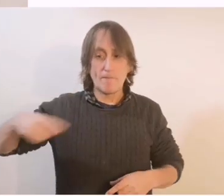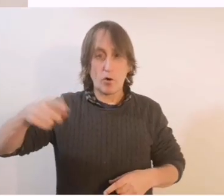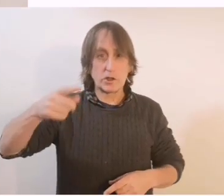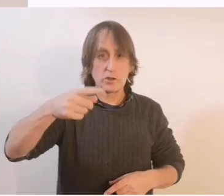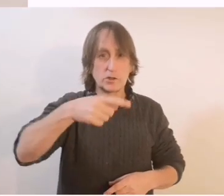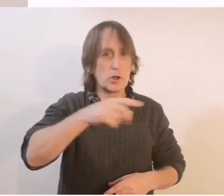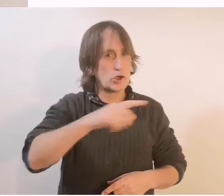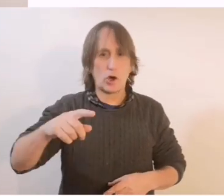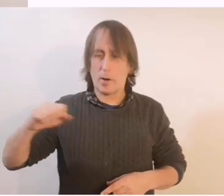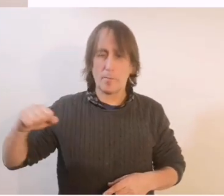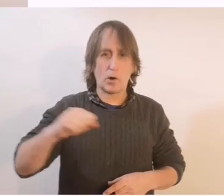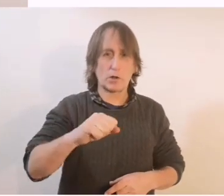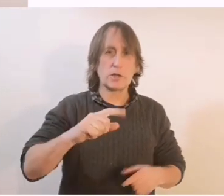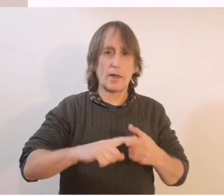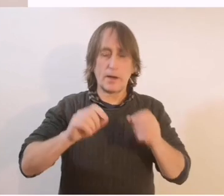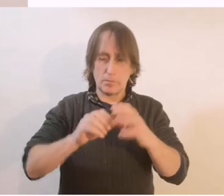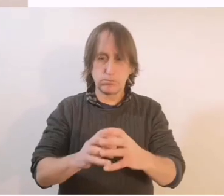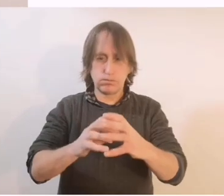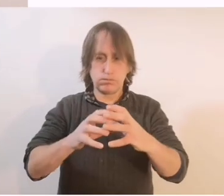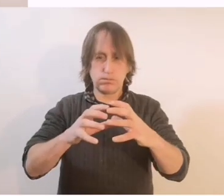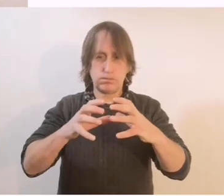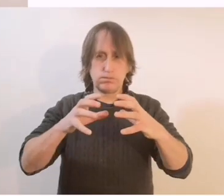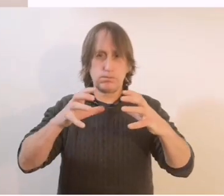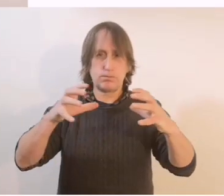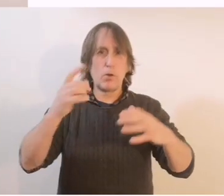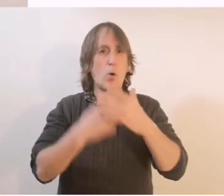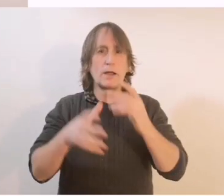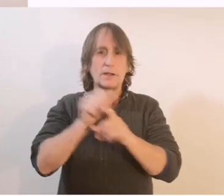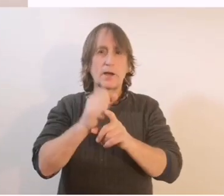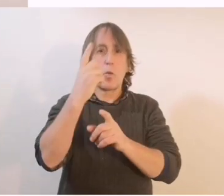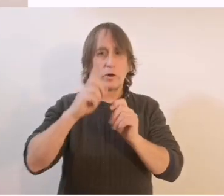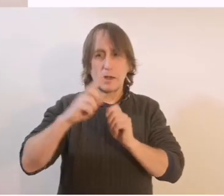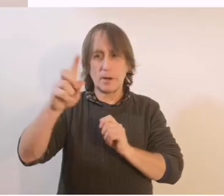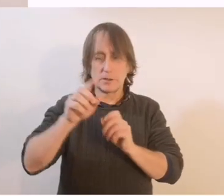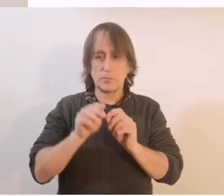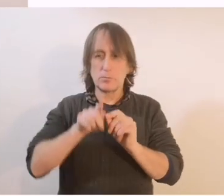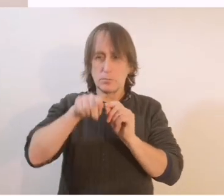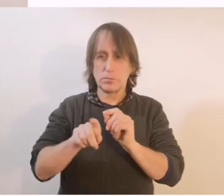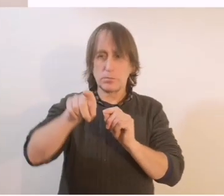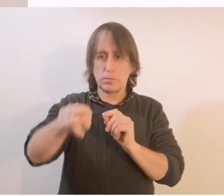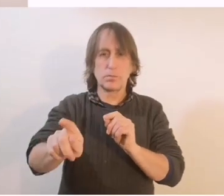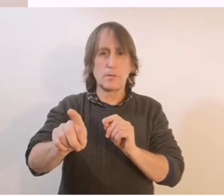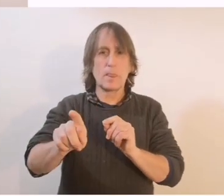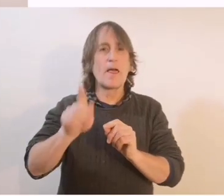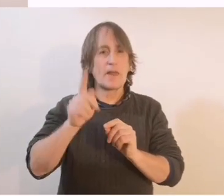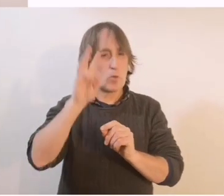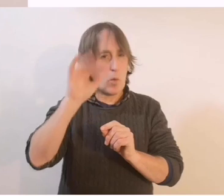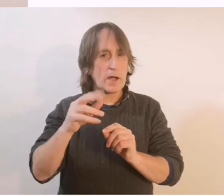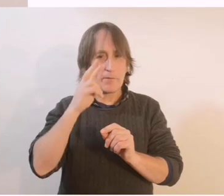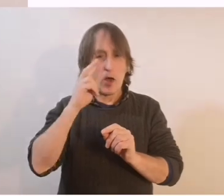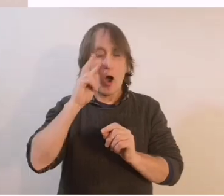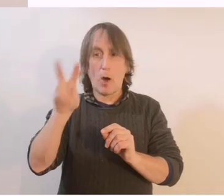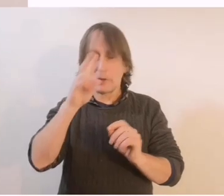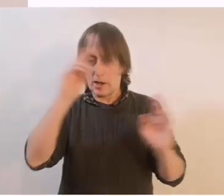particles. And they spread out in all directions in spherical waves, but we can only detect them in one dimension of space and